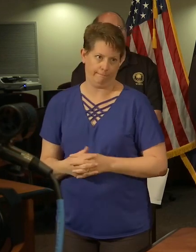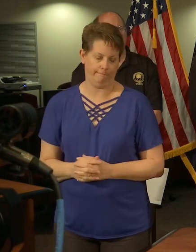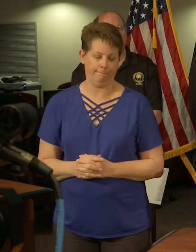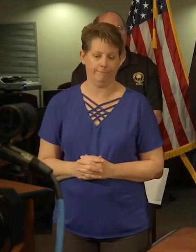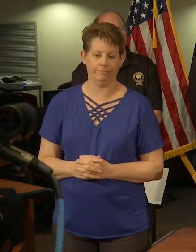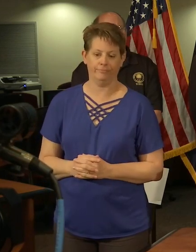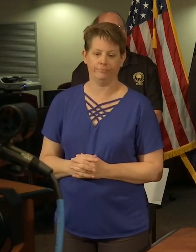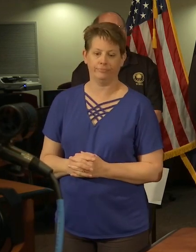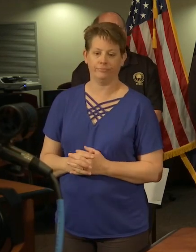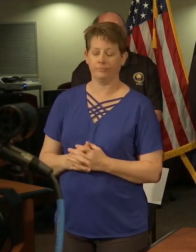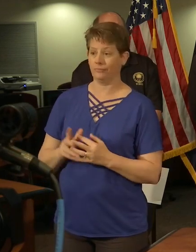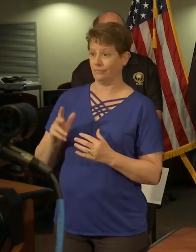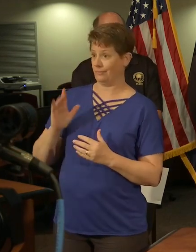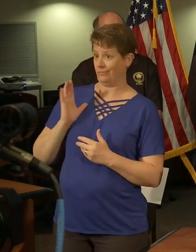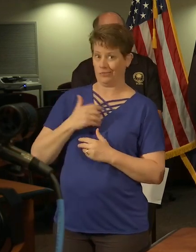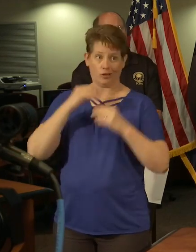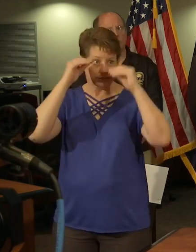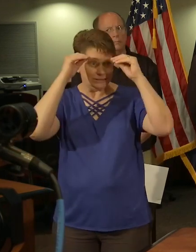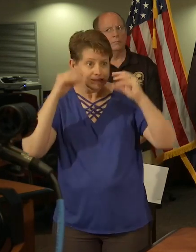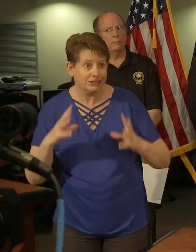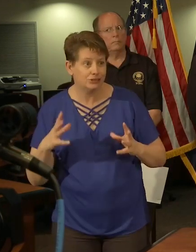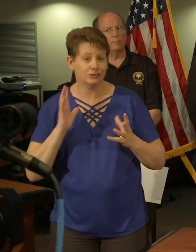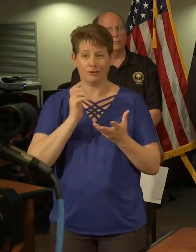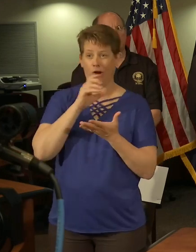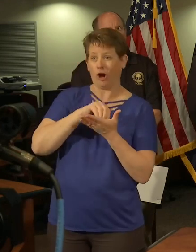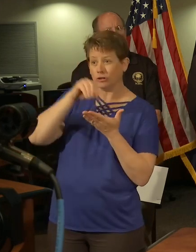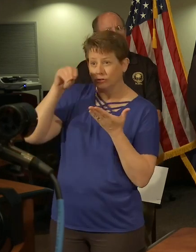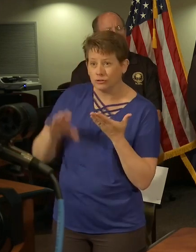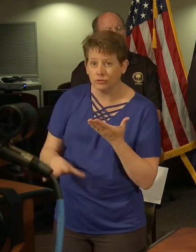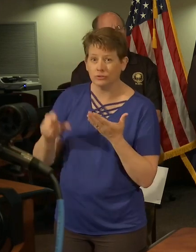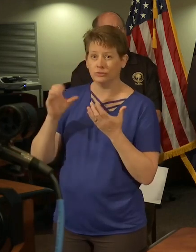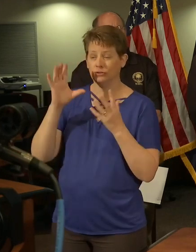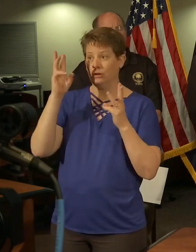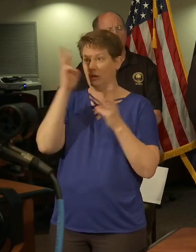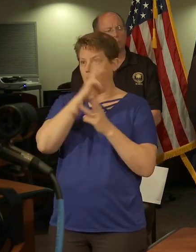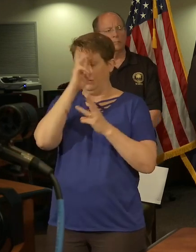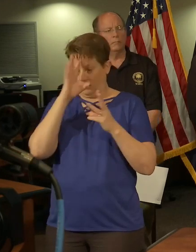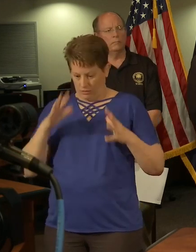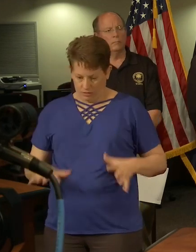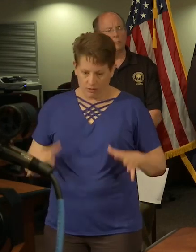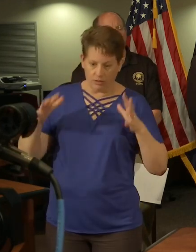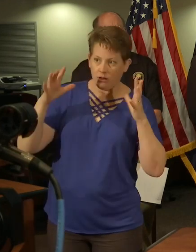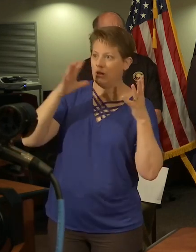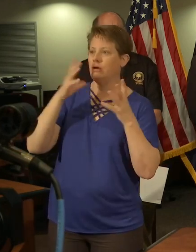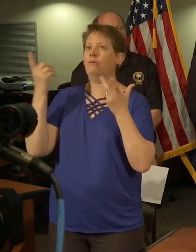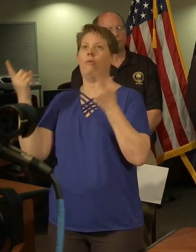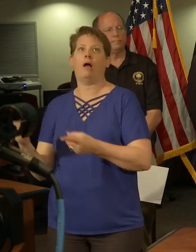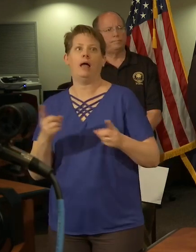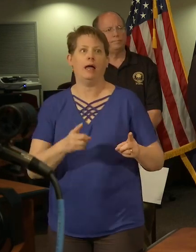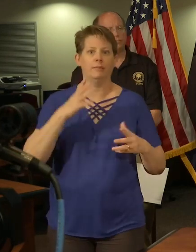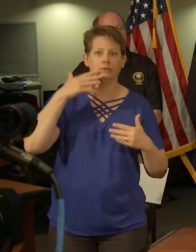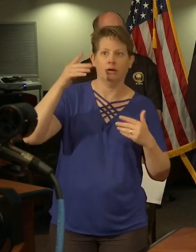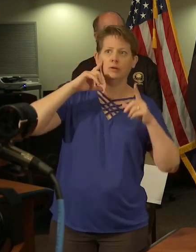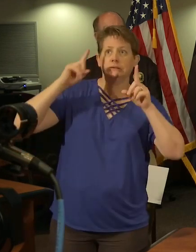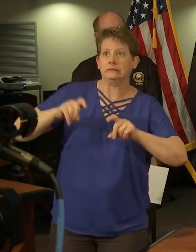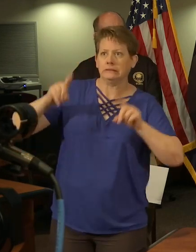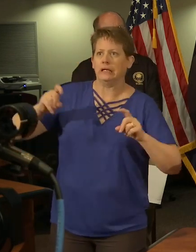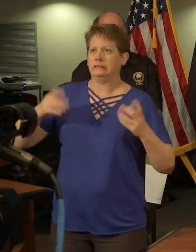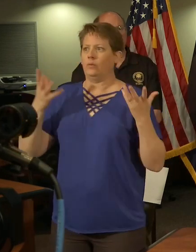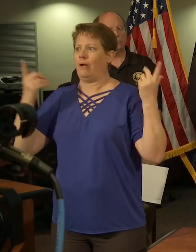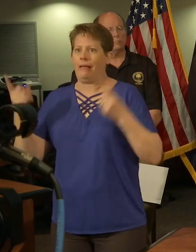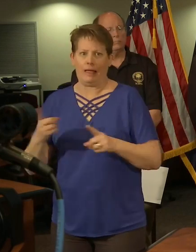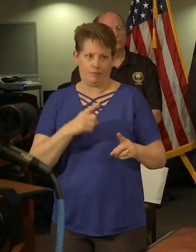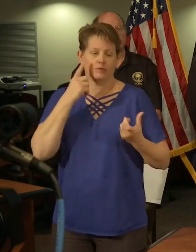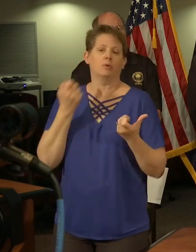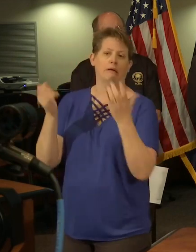There's no need for our teachers and our students to have this anxiety of what's going to happen on testing. So we are going